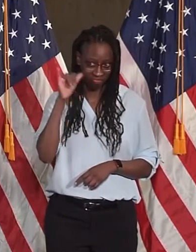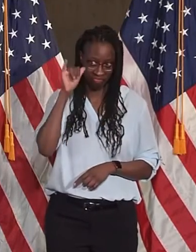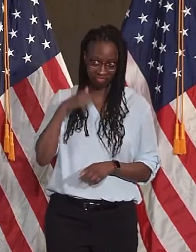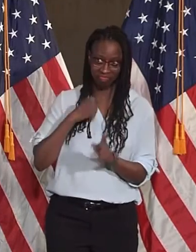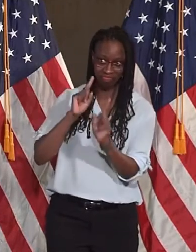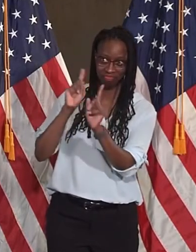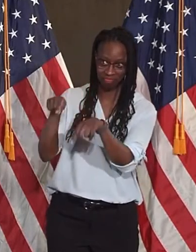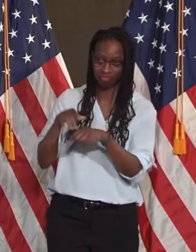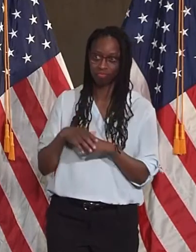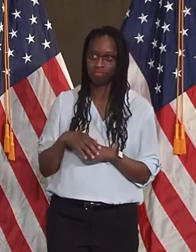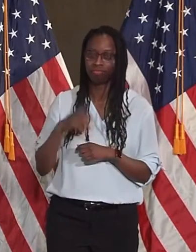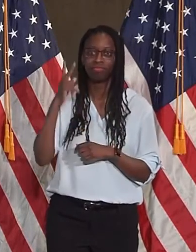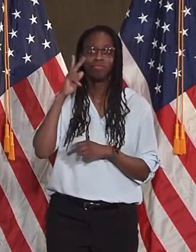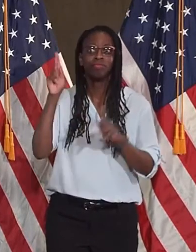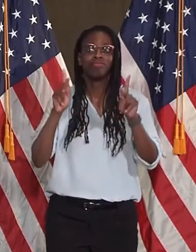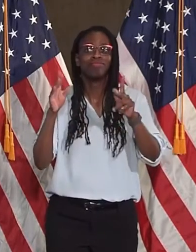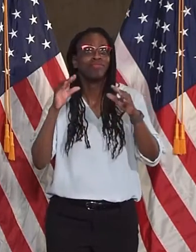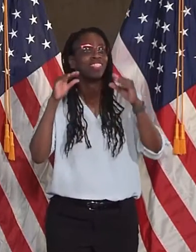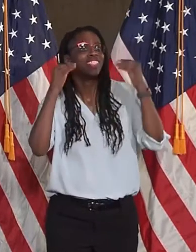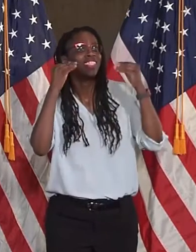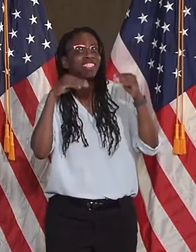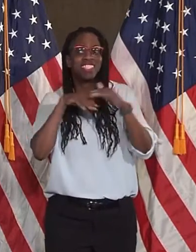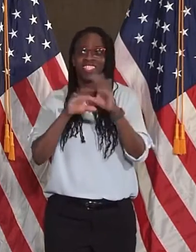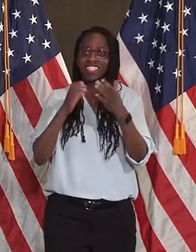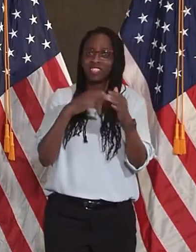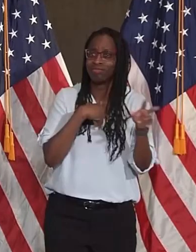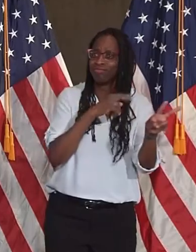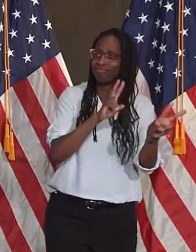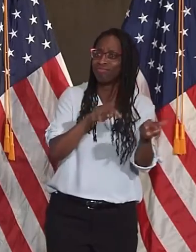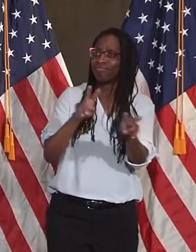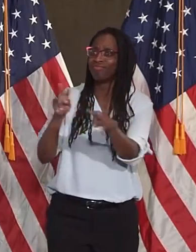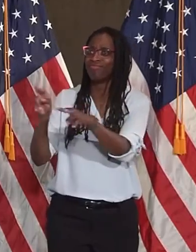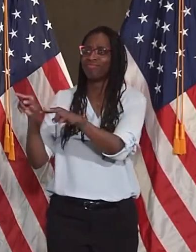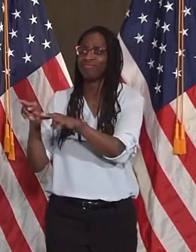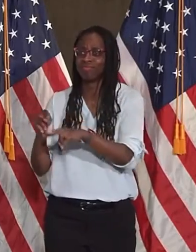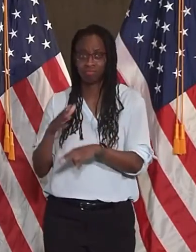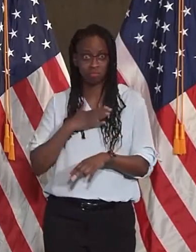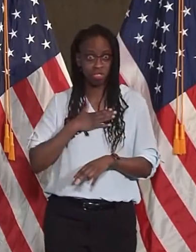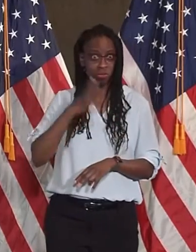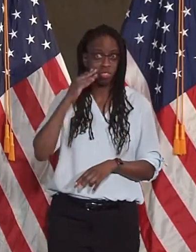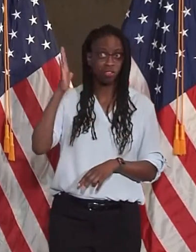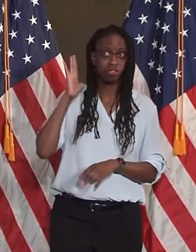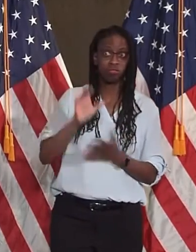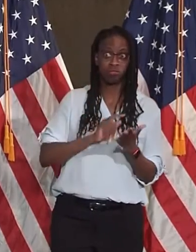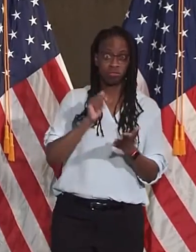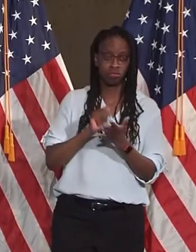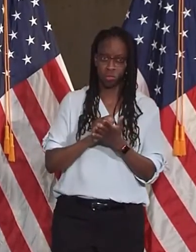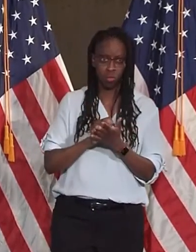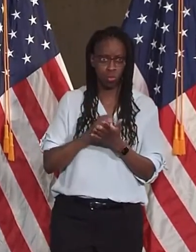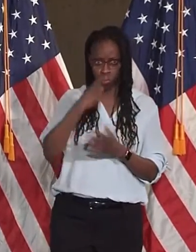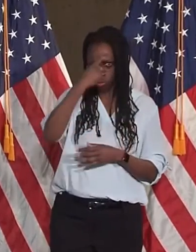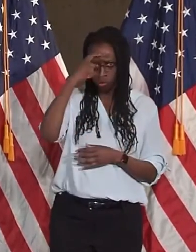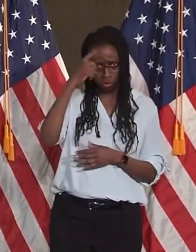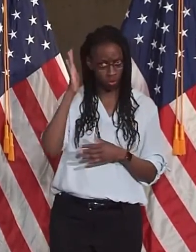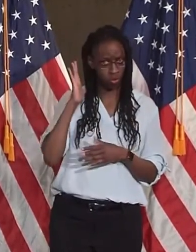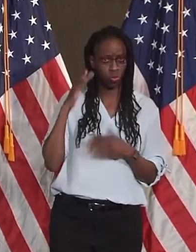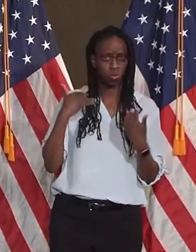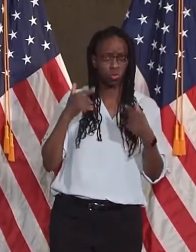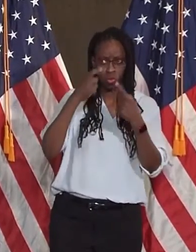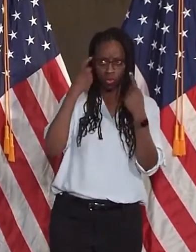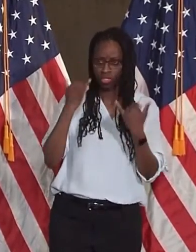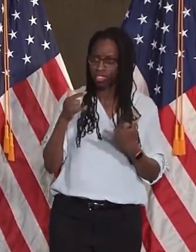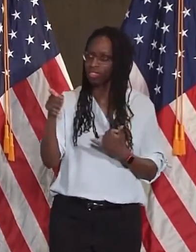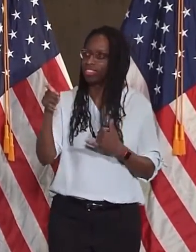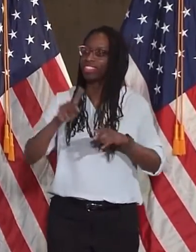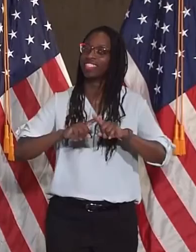the pain and trauma that I had experienced in middle school. I grew up quickly, becoming a mother in